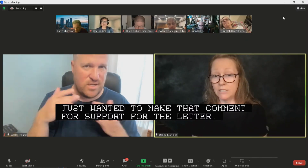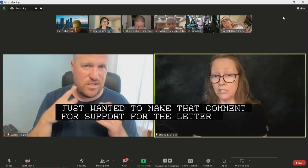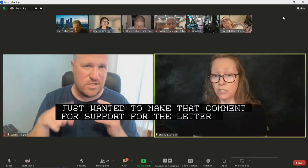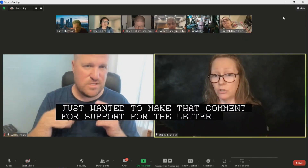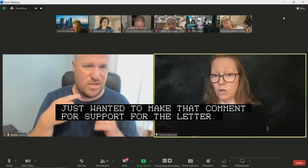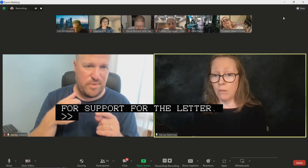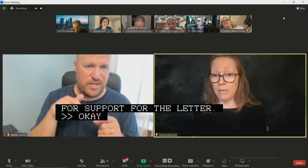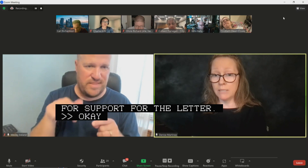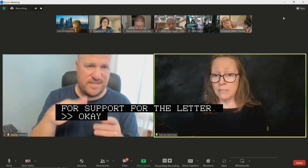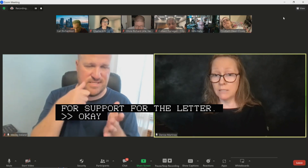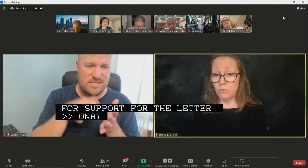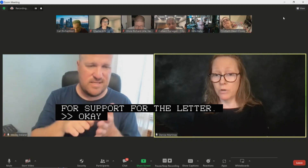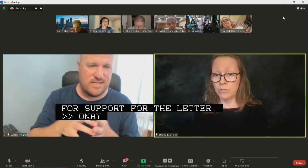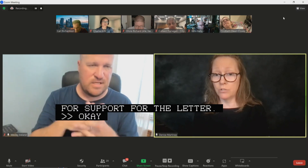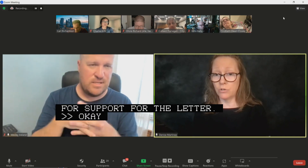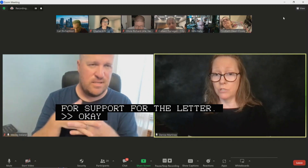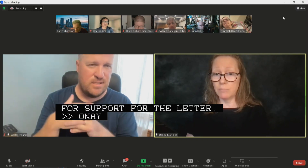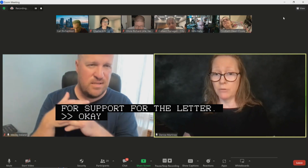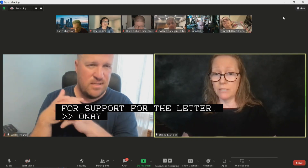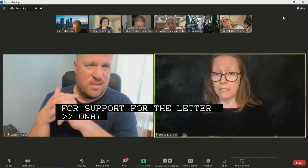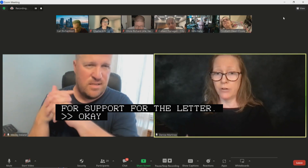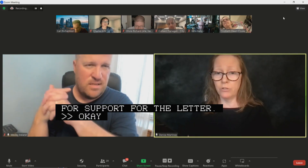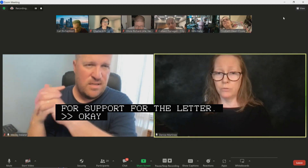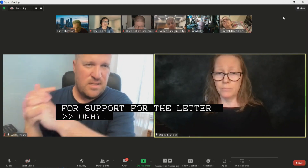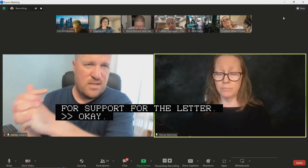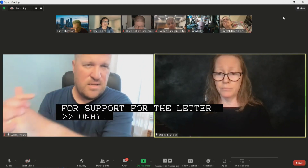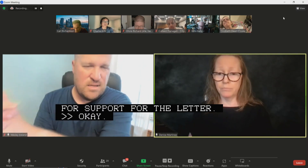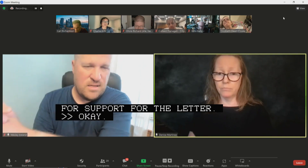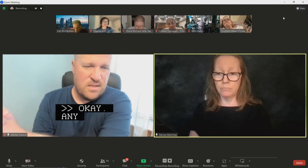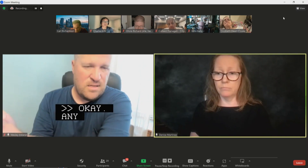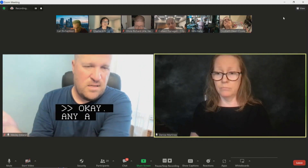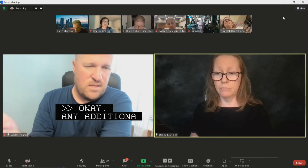Any additional comments or concerns about this letter?